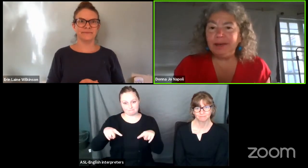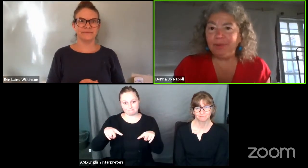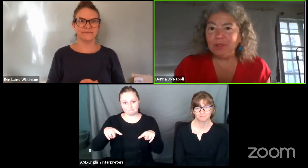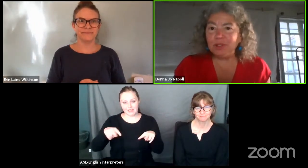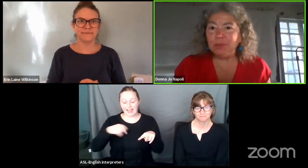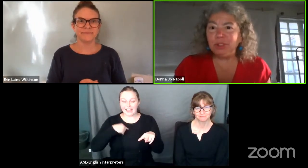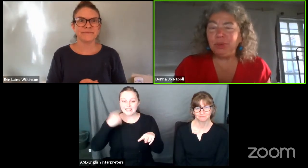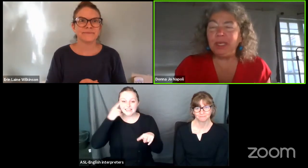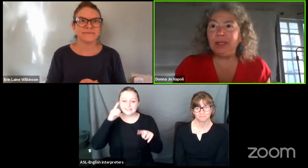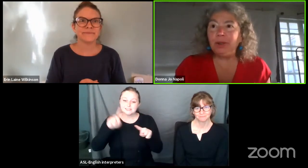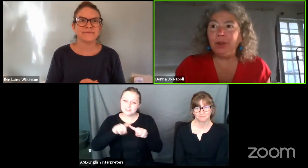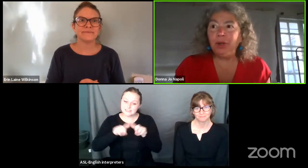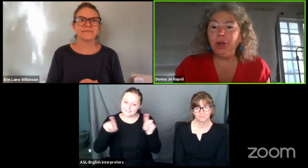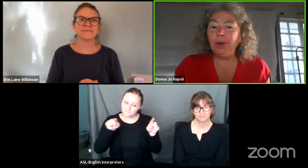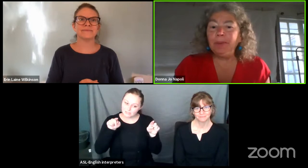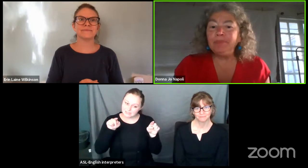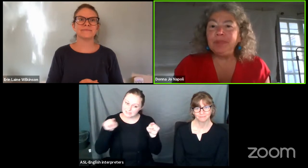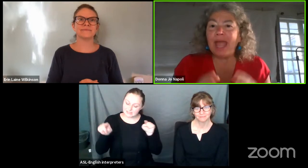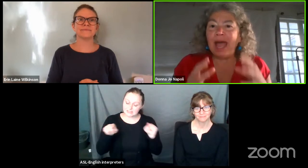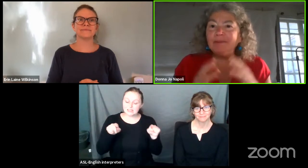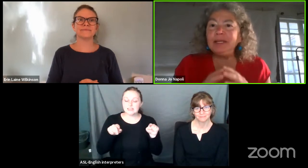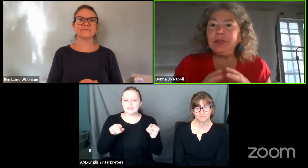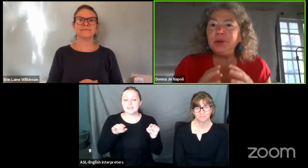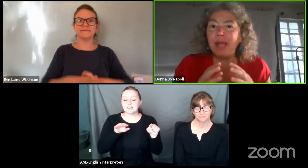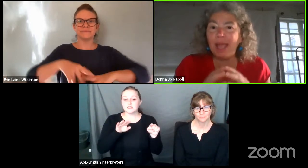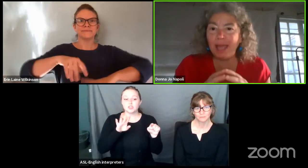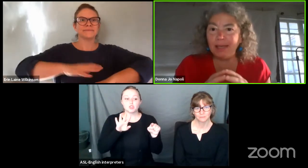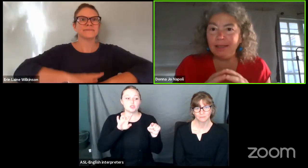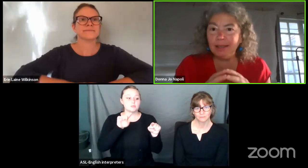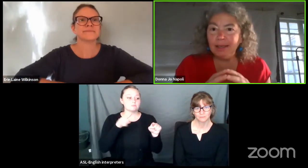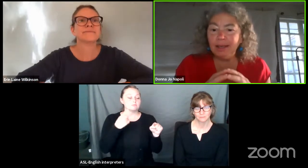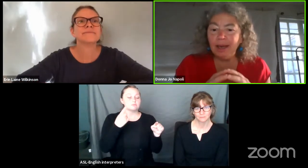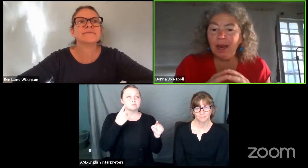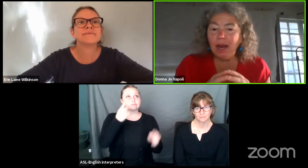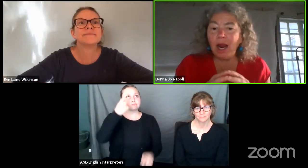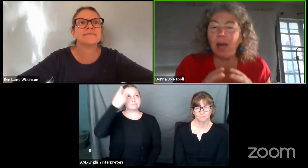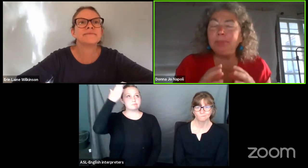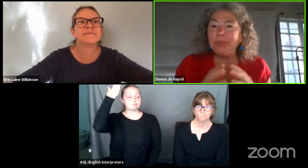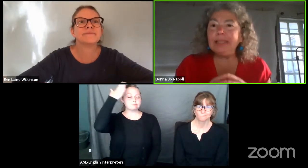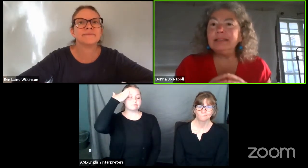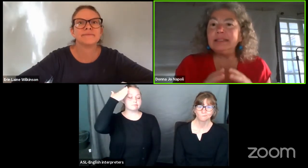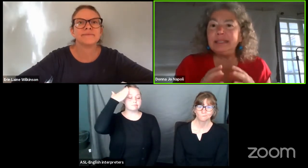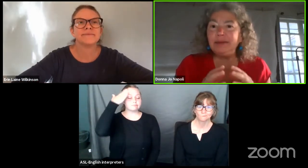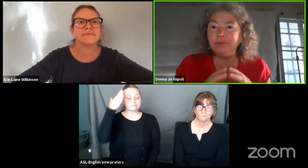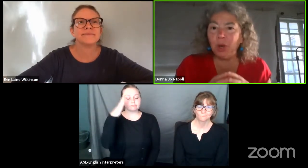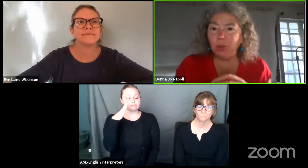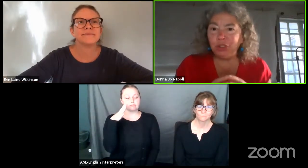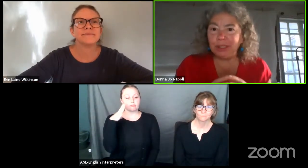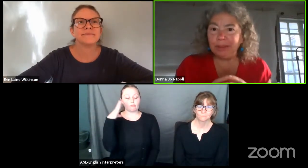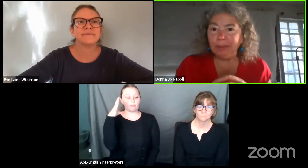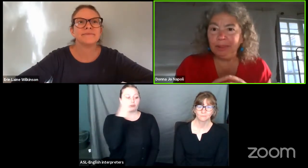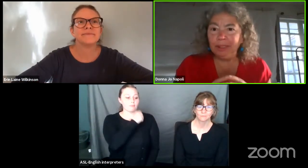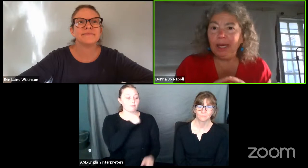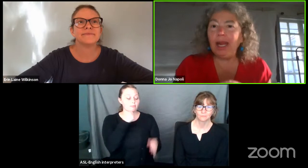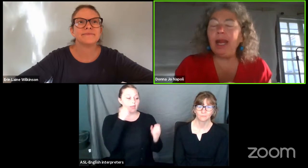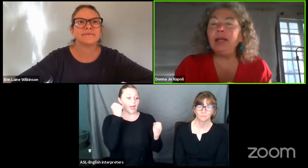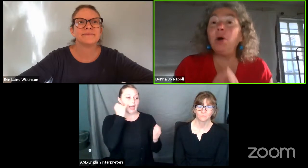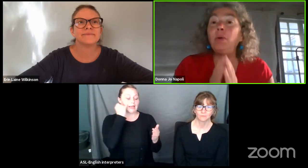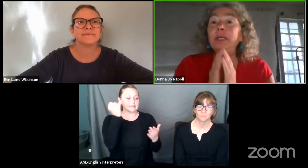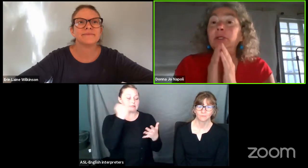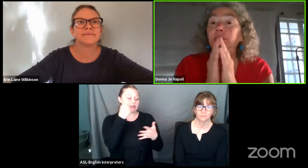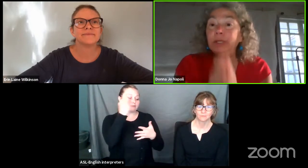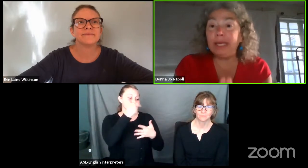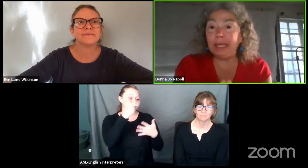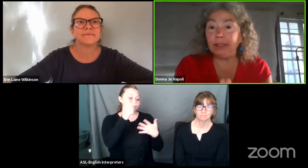there's a difference between having in your head a preconceived notion